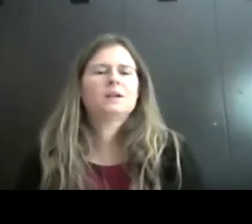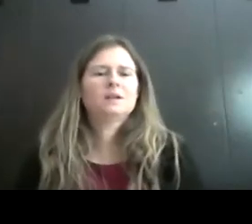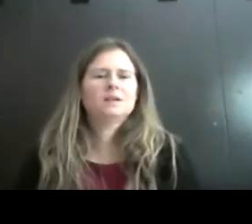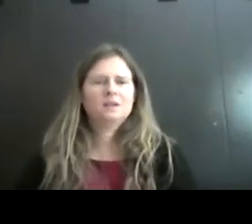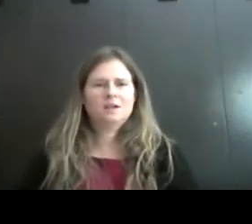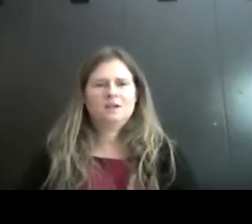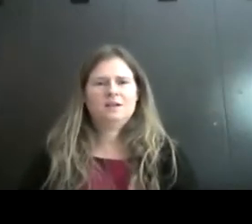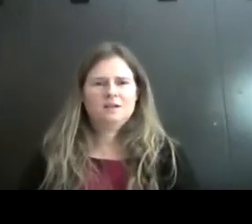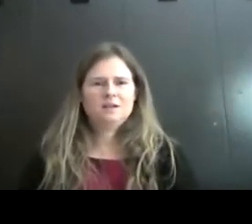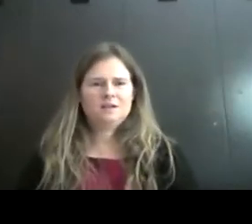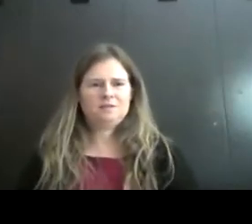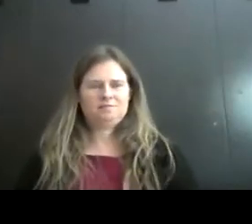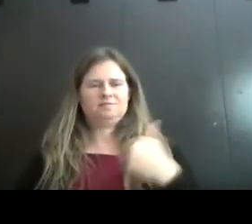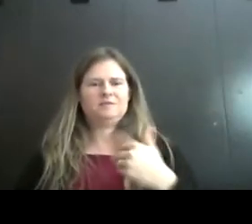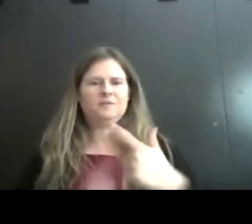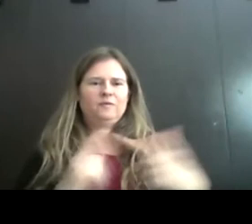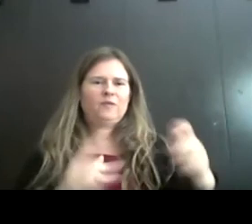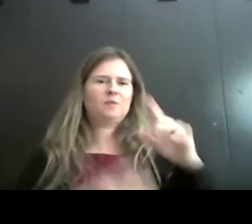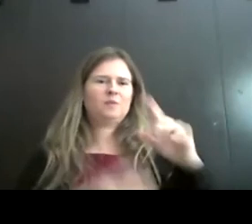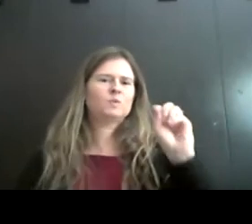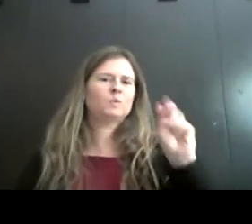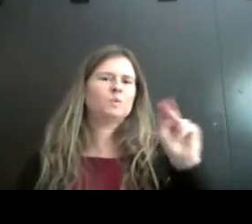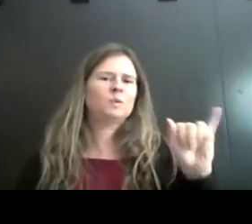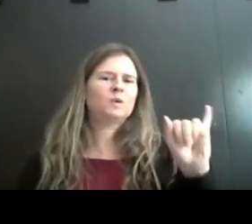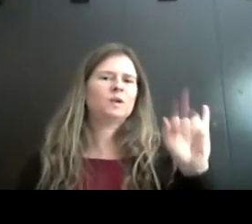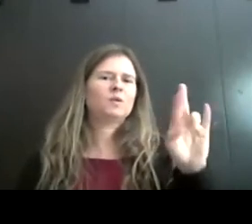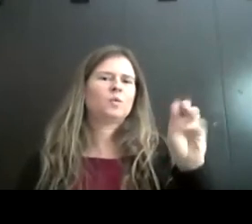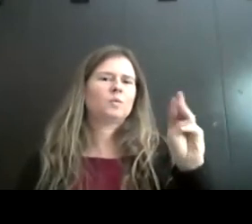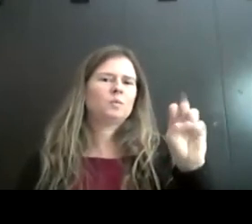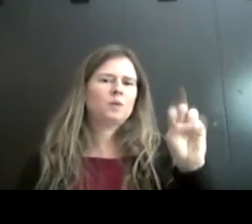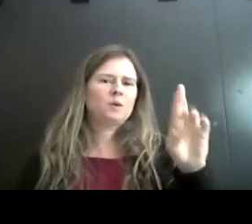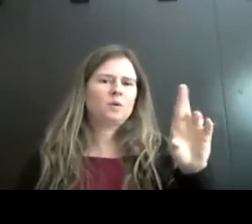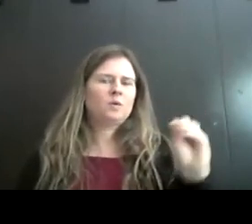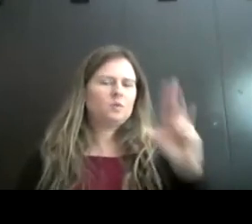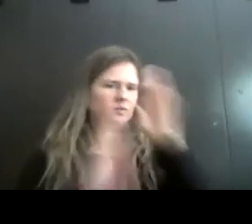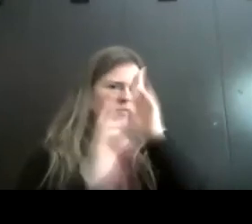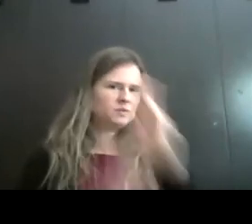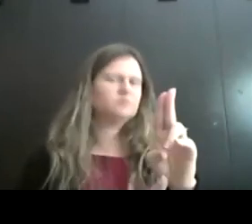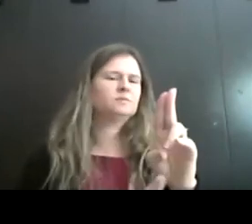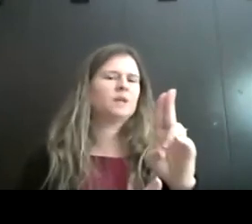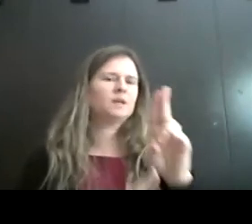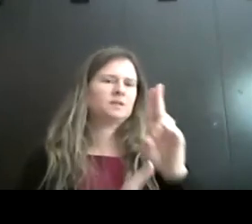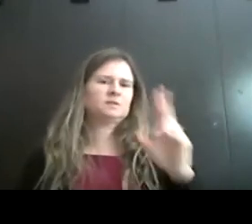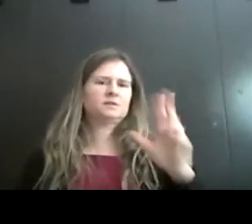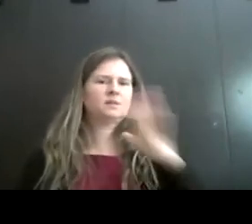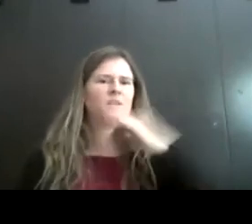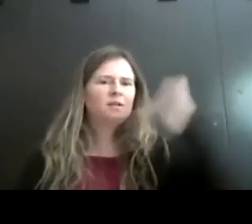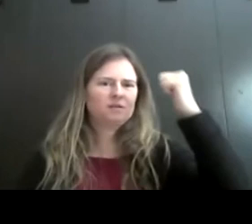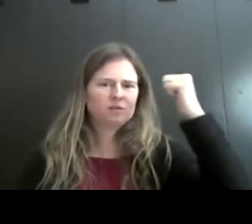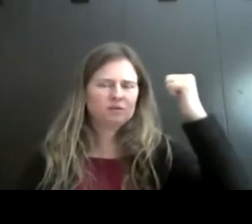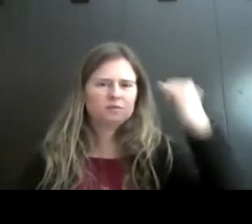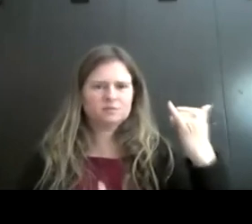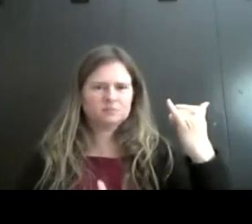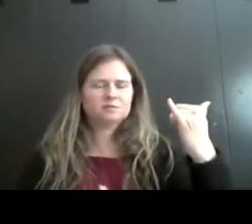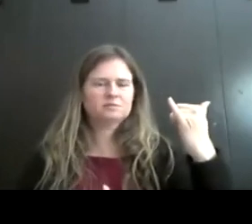From Tony Romero, a very respected Chumash elder from San Ynez that has since gone on to the spirit world. I hope you